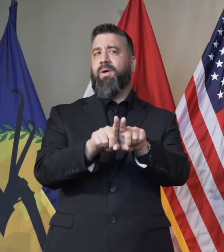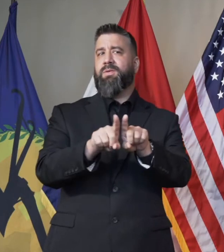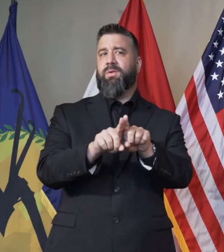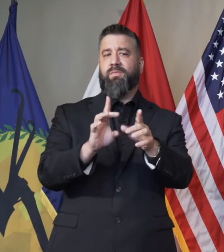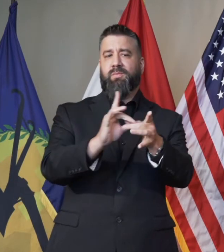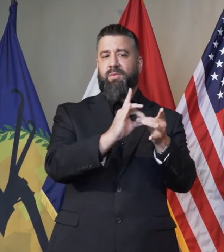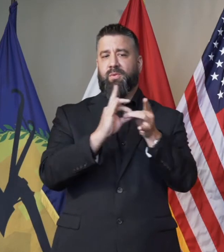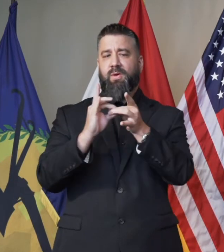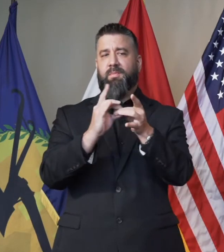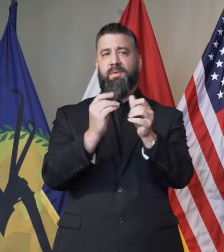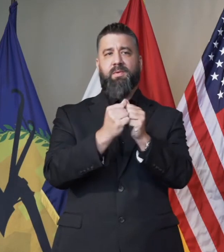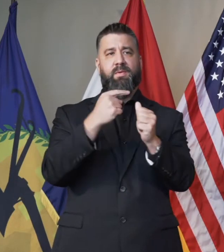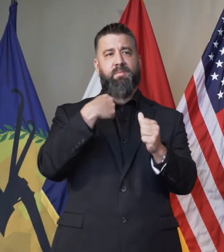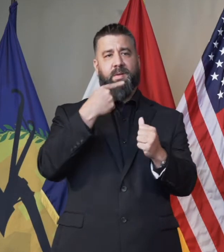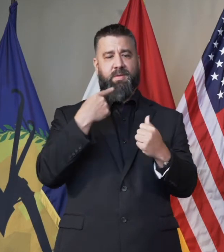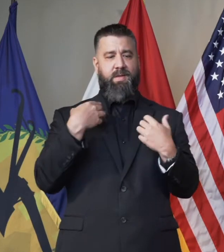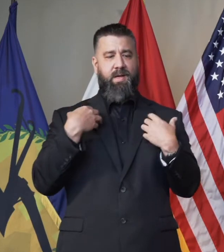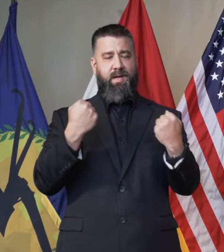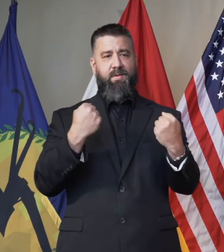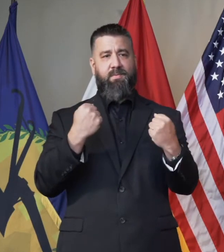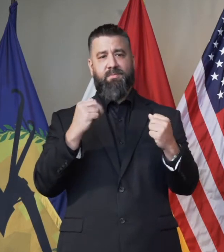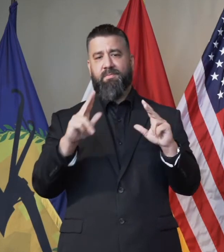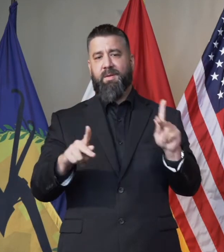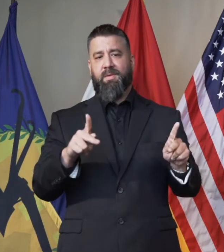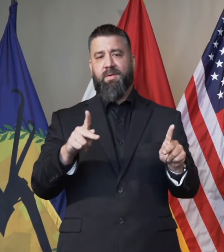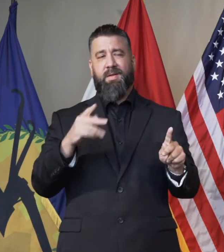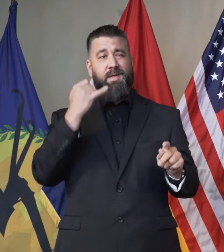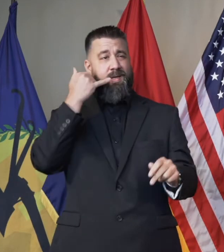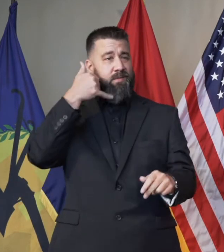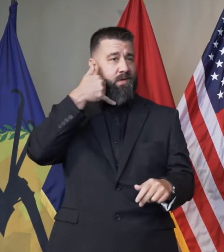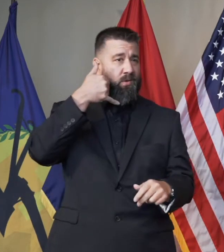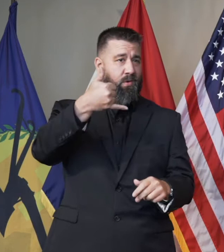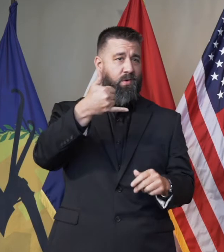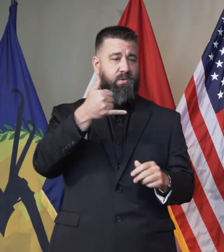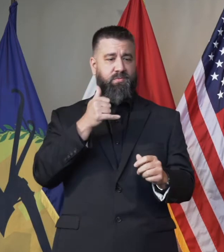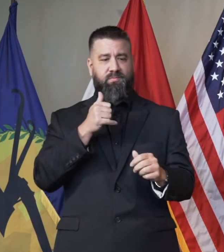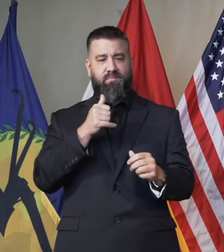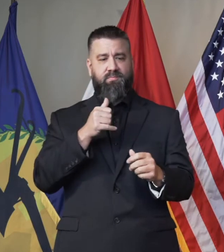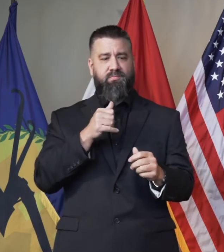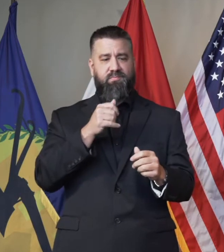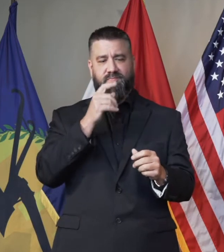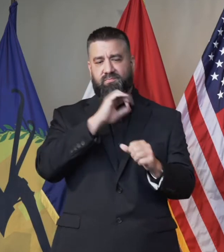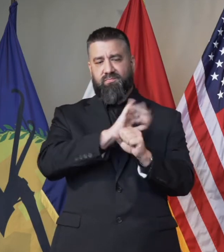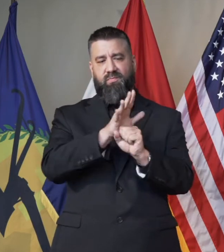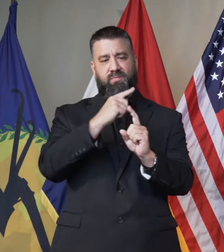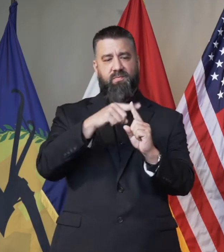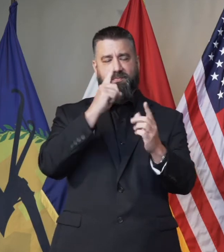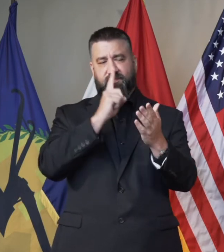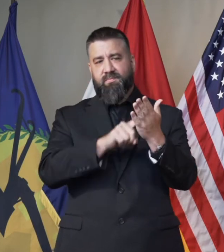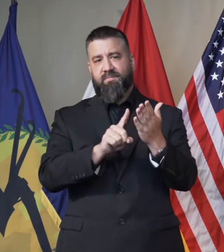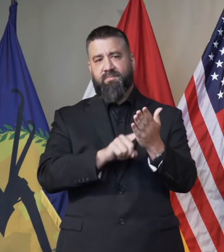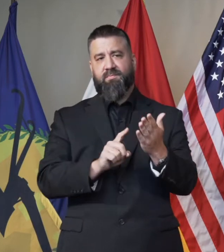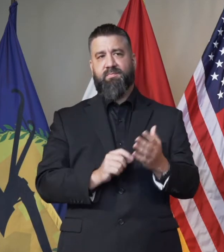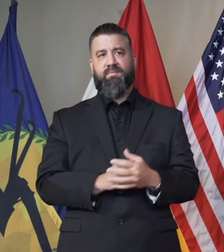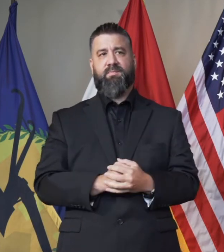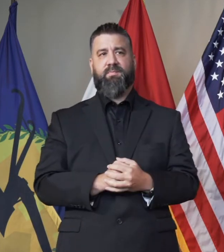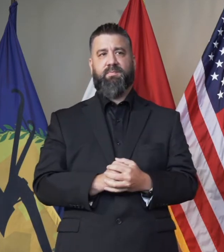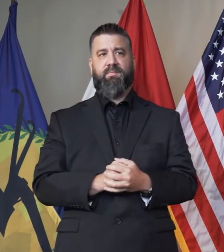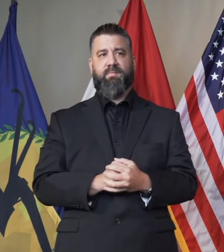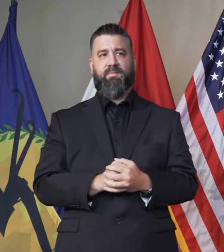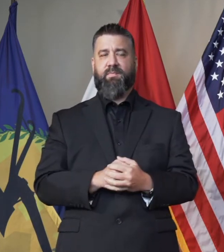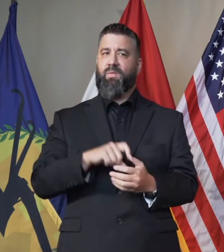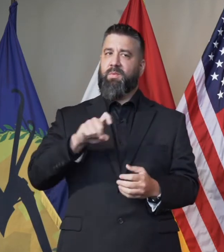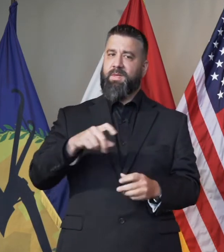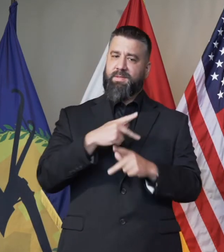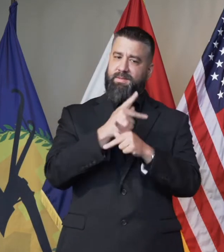public health officials when they call to do follow-up on contact tracing. It's only by caring for